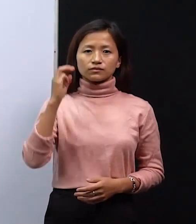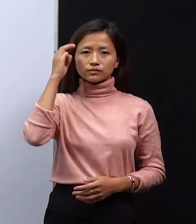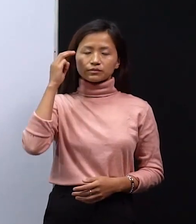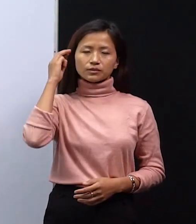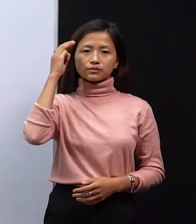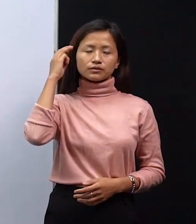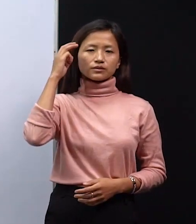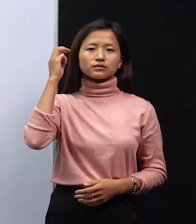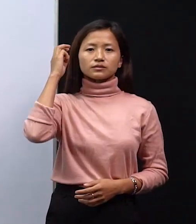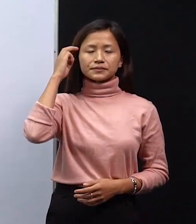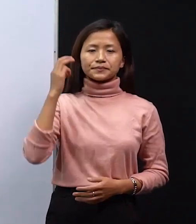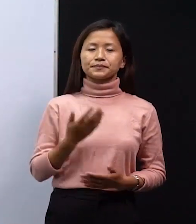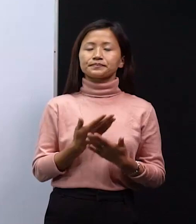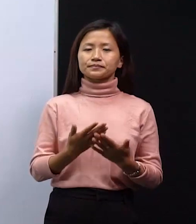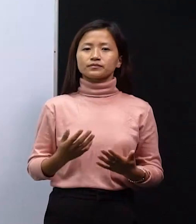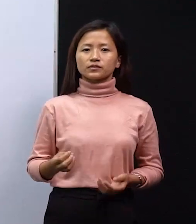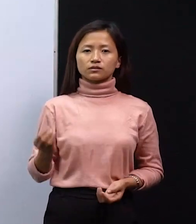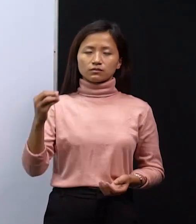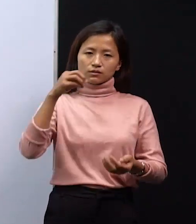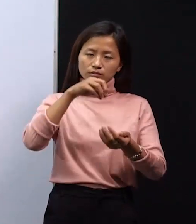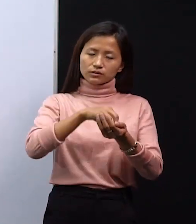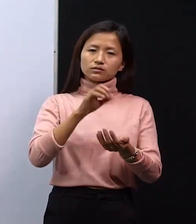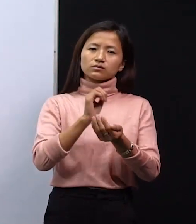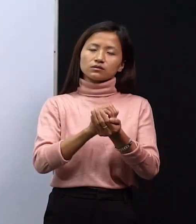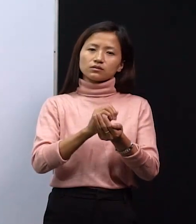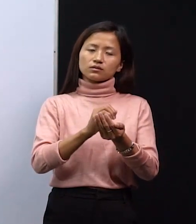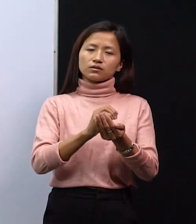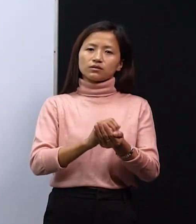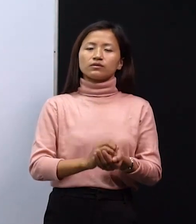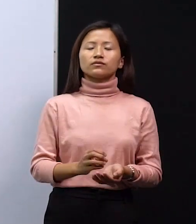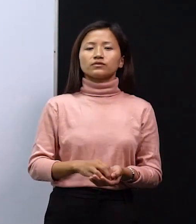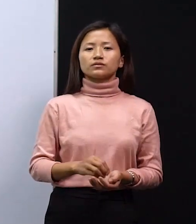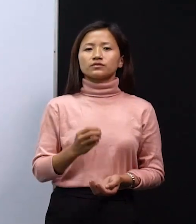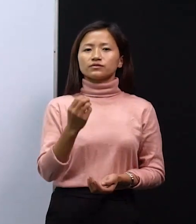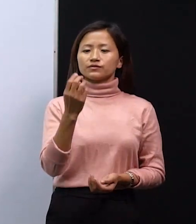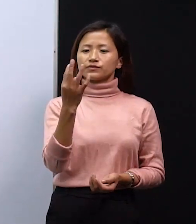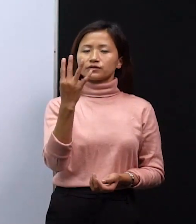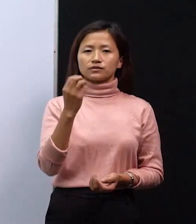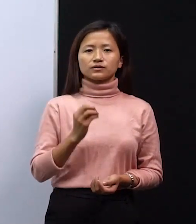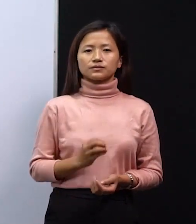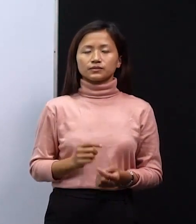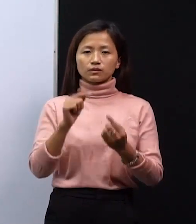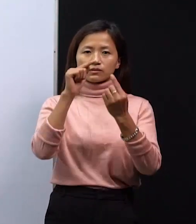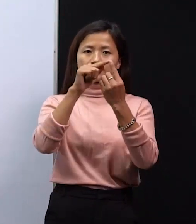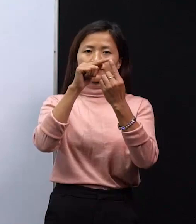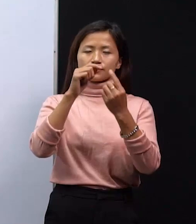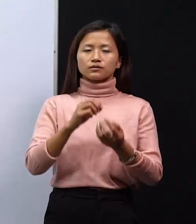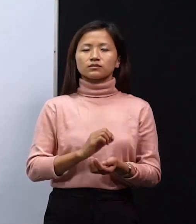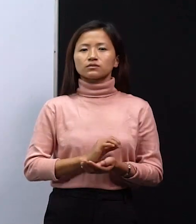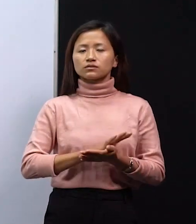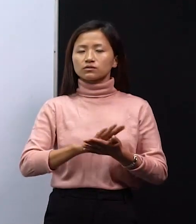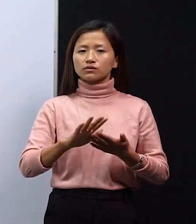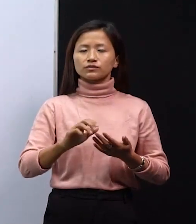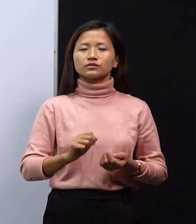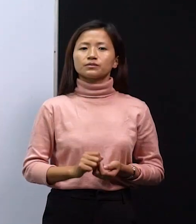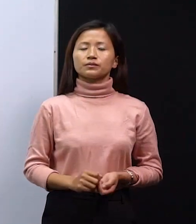them. Please keep it, you have to have it in your fingertips so that you'll be able to solve the problems that